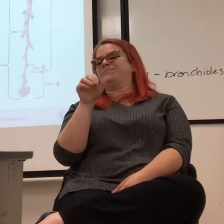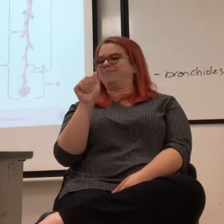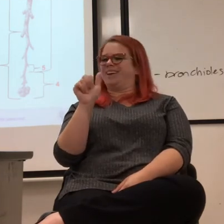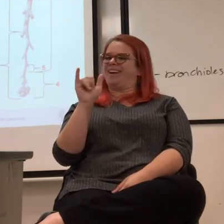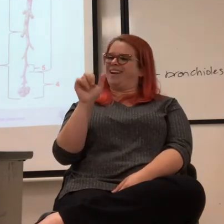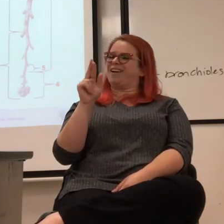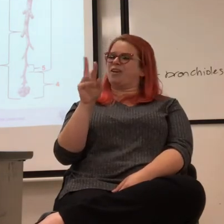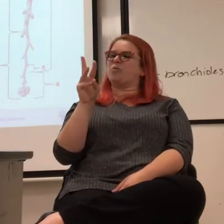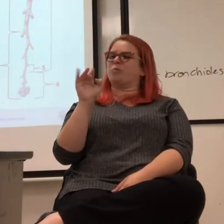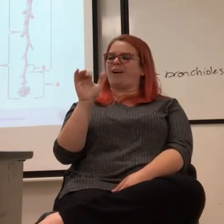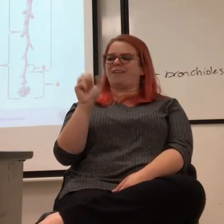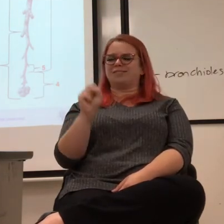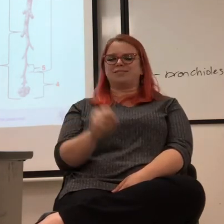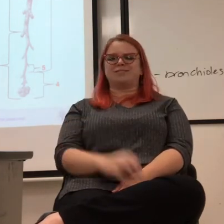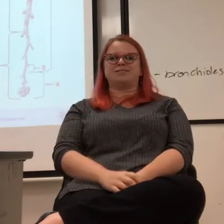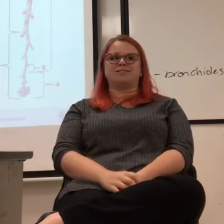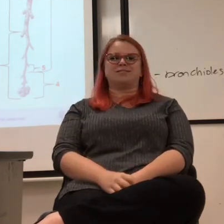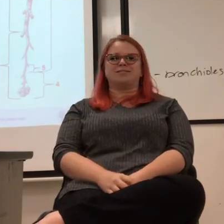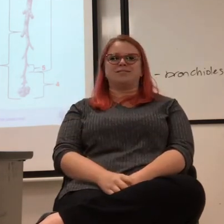airways.